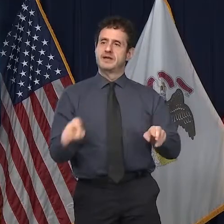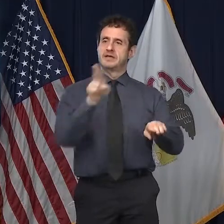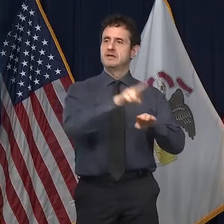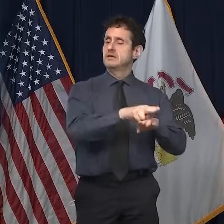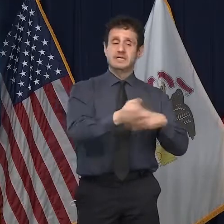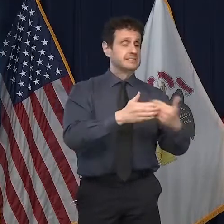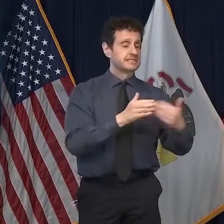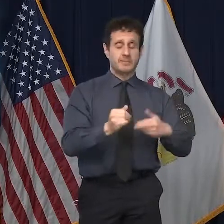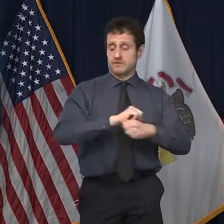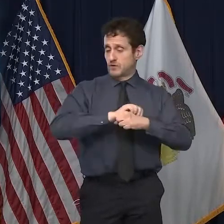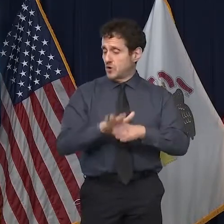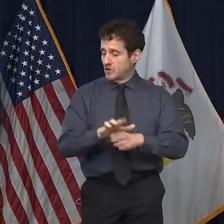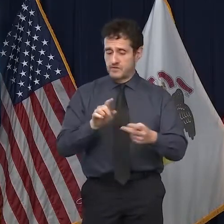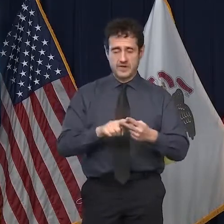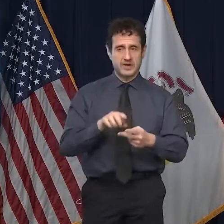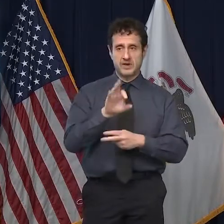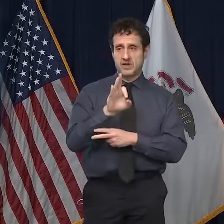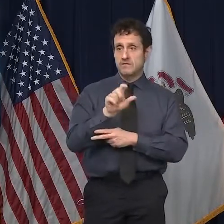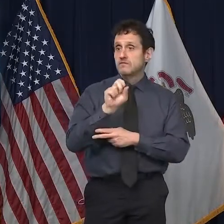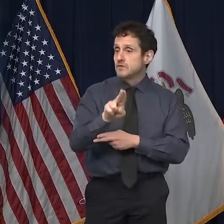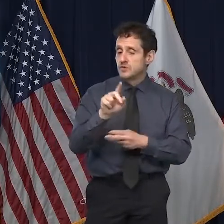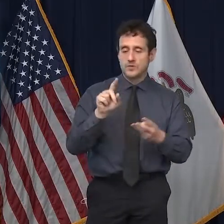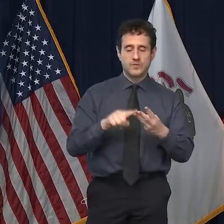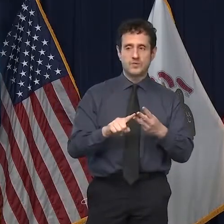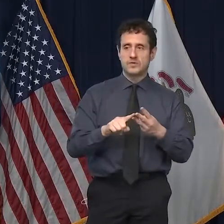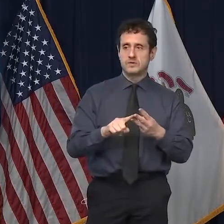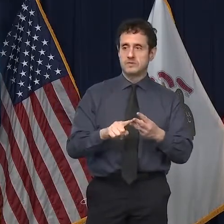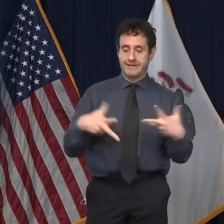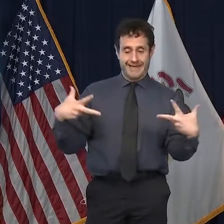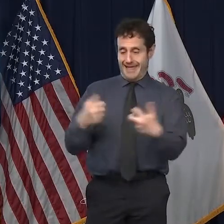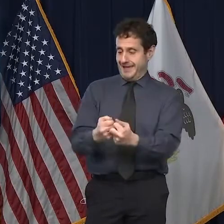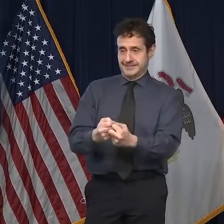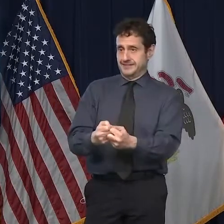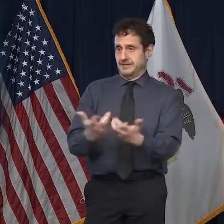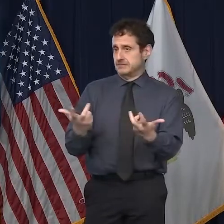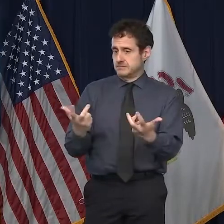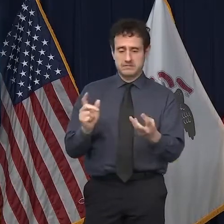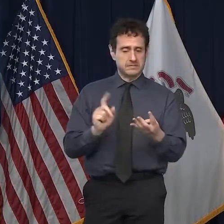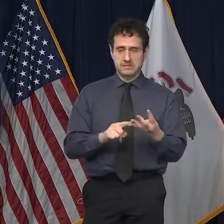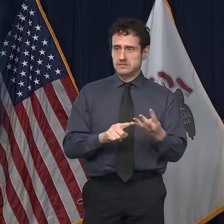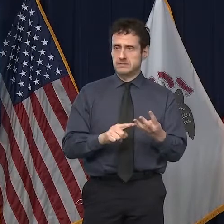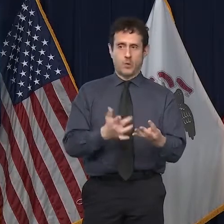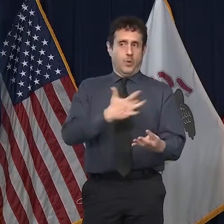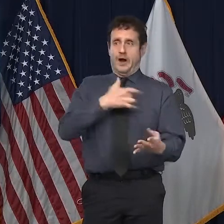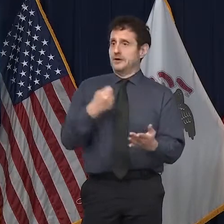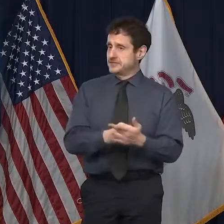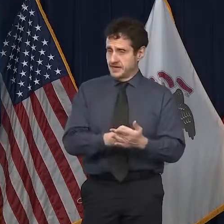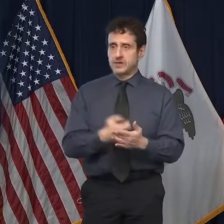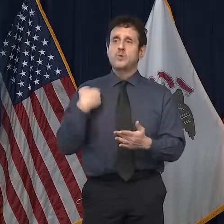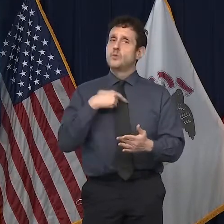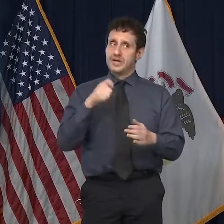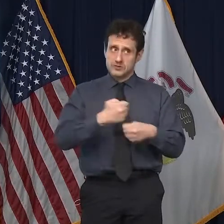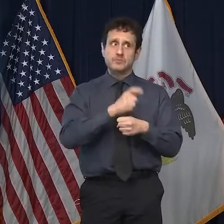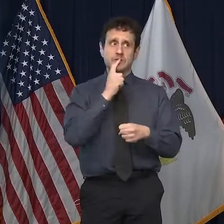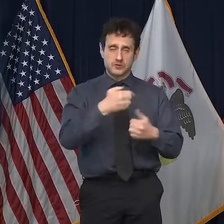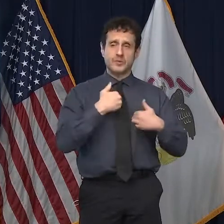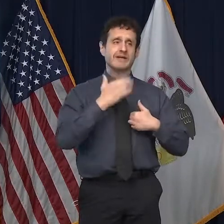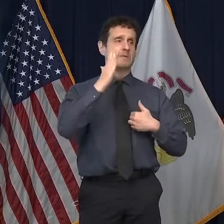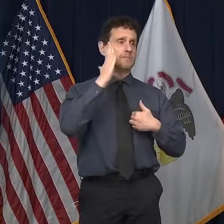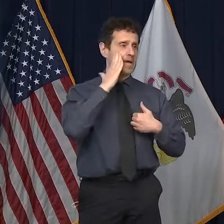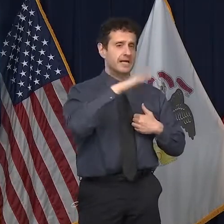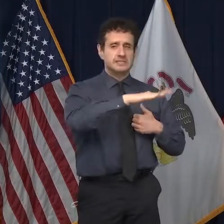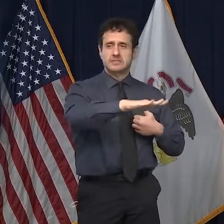for a flu-like illness, whether it's for a car accident, whether it's for a heart attack. But that is a